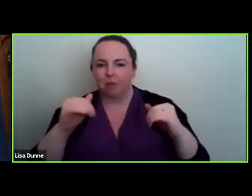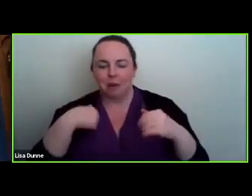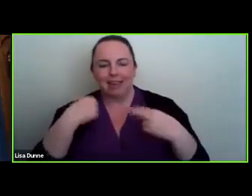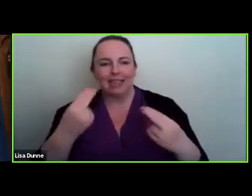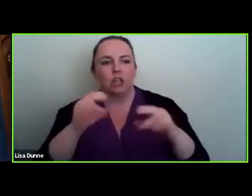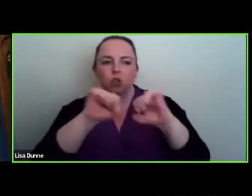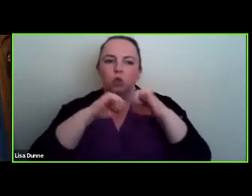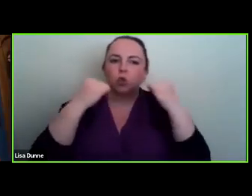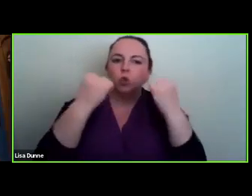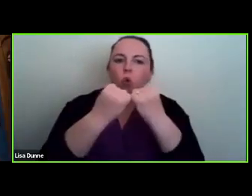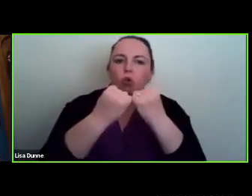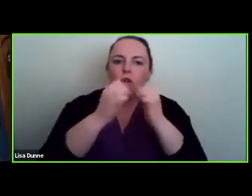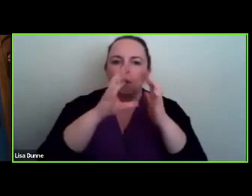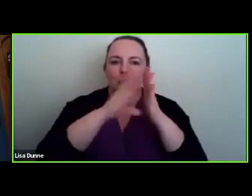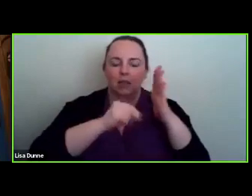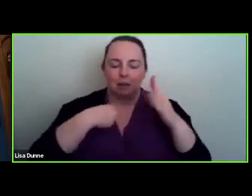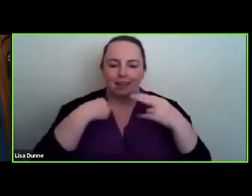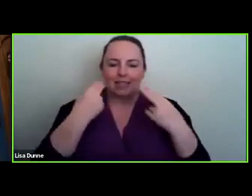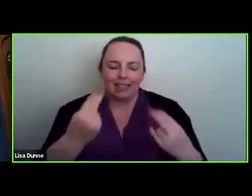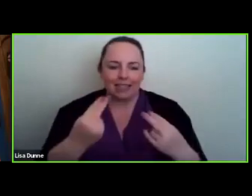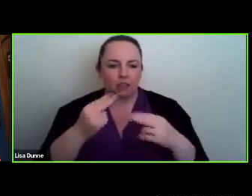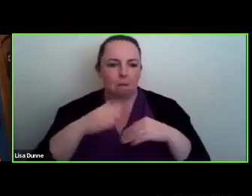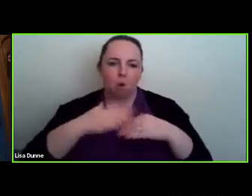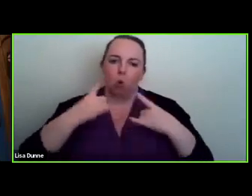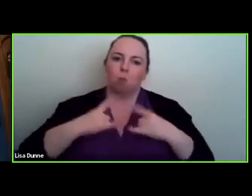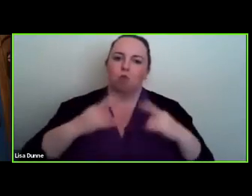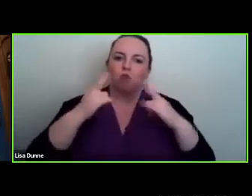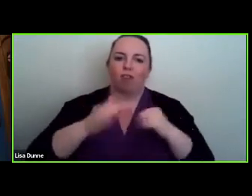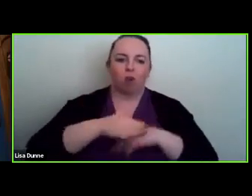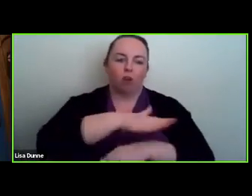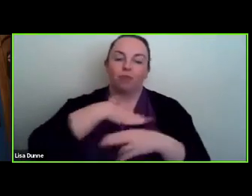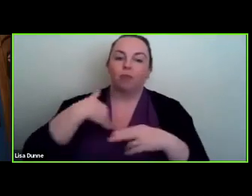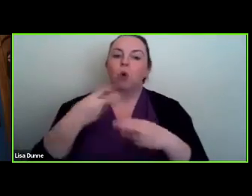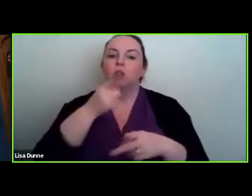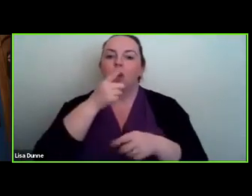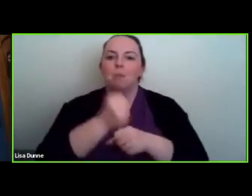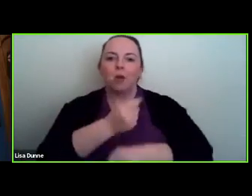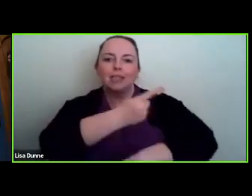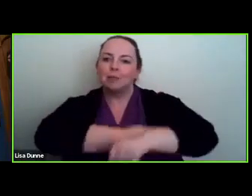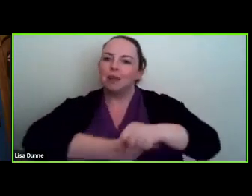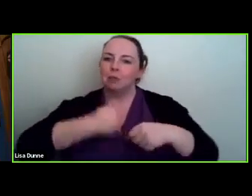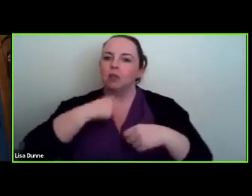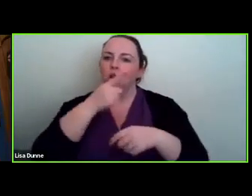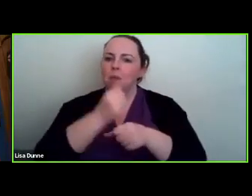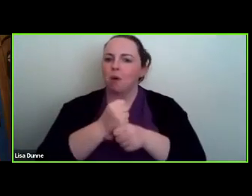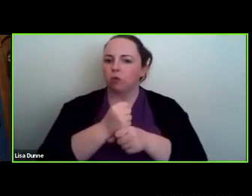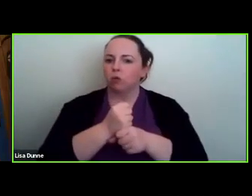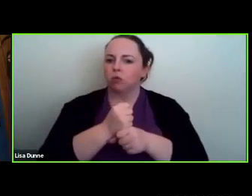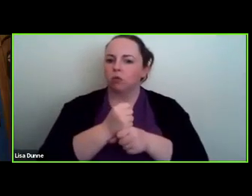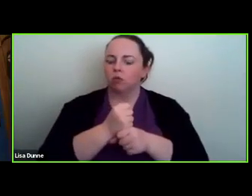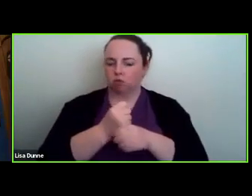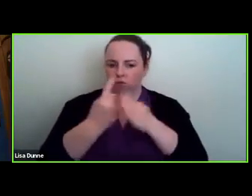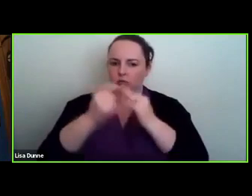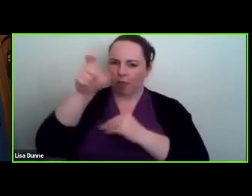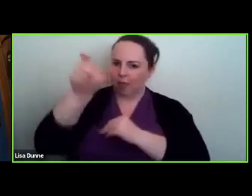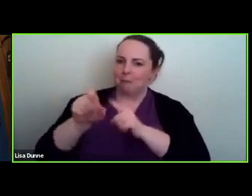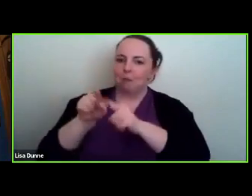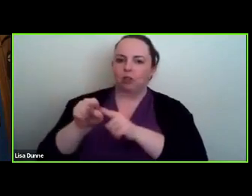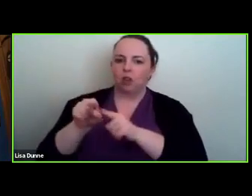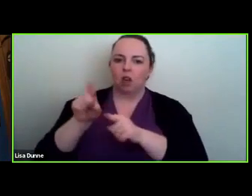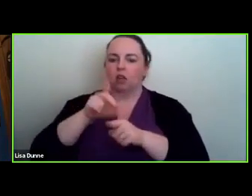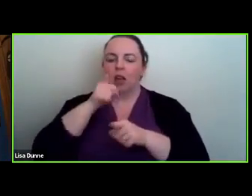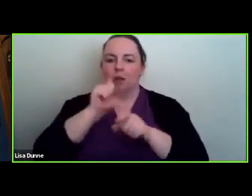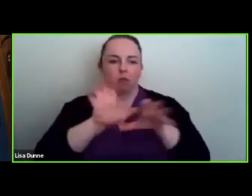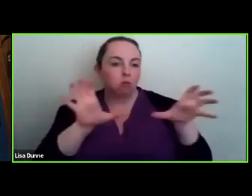model rooted in human rights. So now when we speak about disability, we talk about it as the individual. We talk about it as the